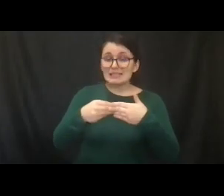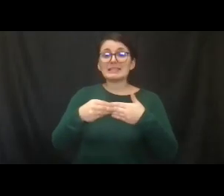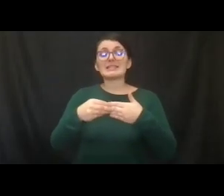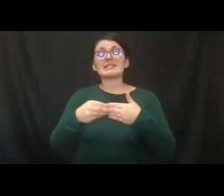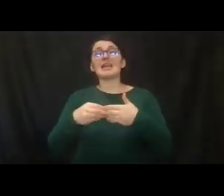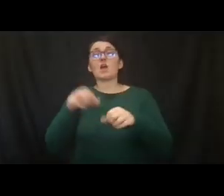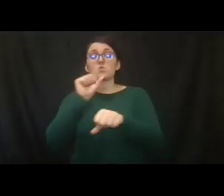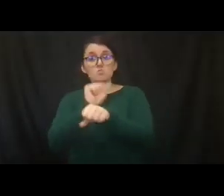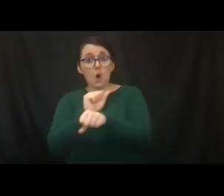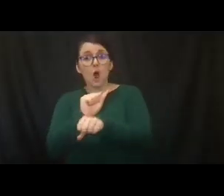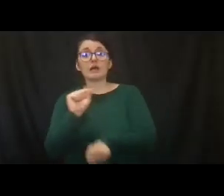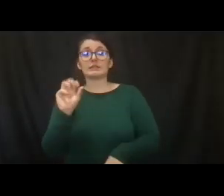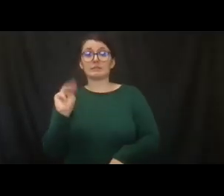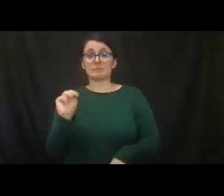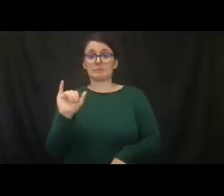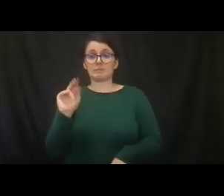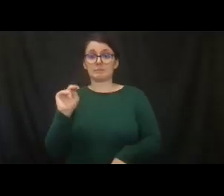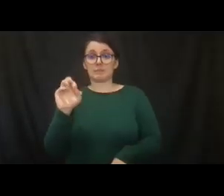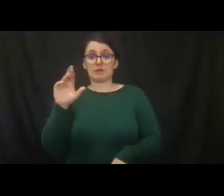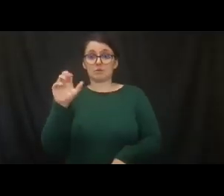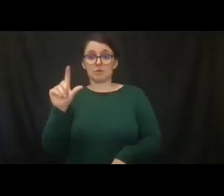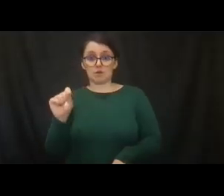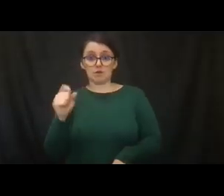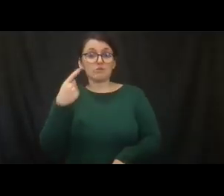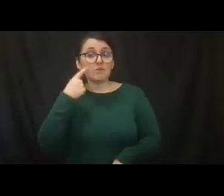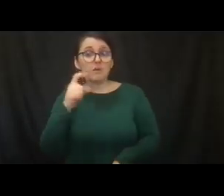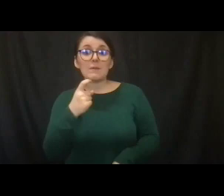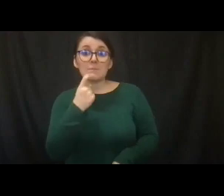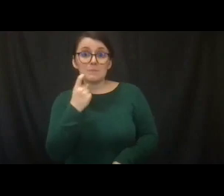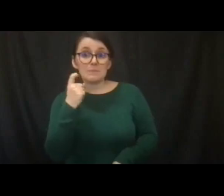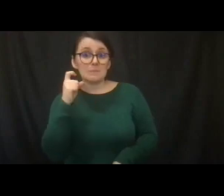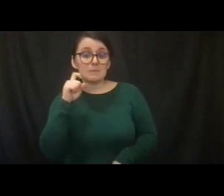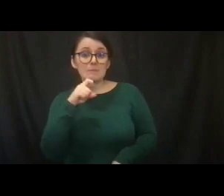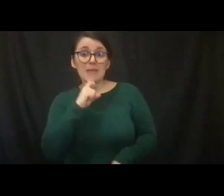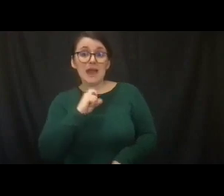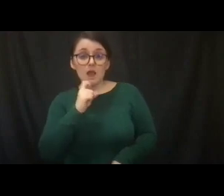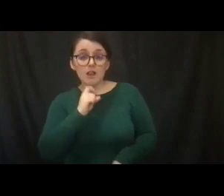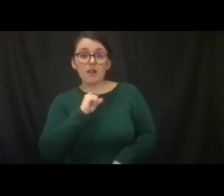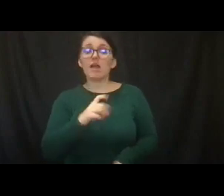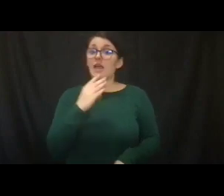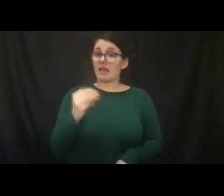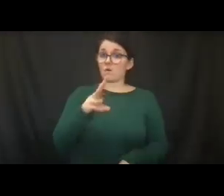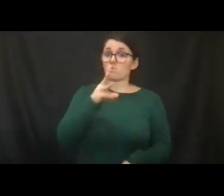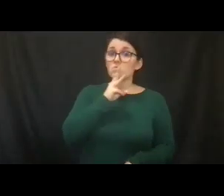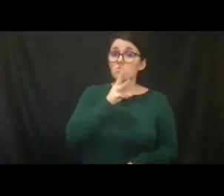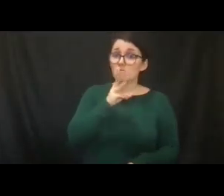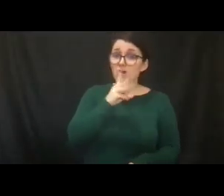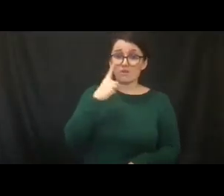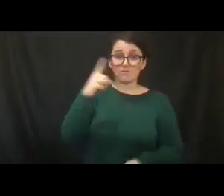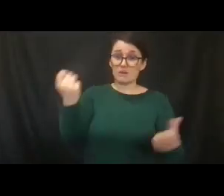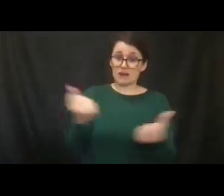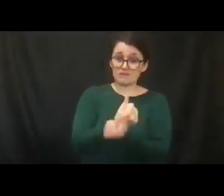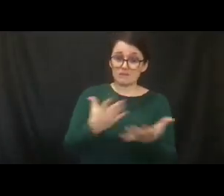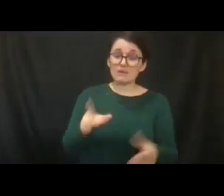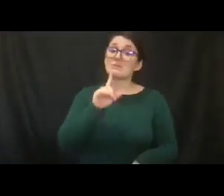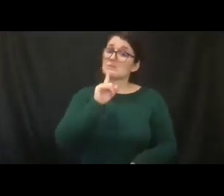make everything that we have that's metal. So when we And throw water for everything, Yeah. water to make all those right, things. and so when